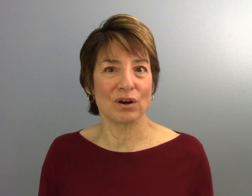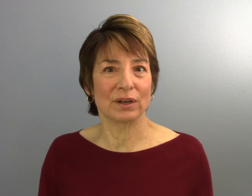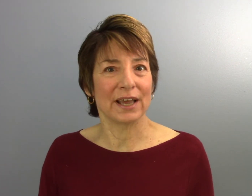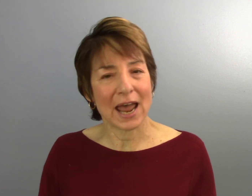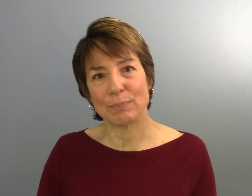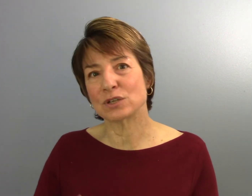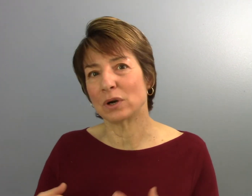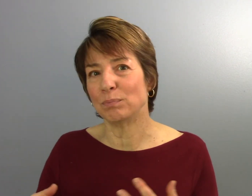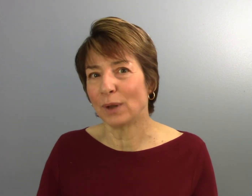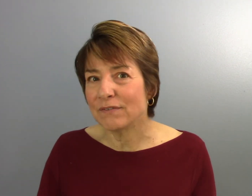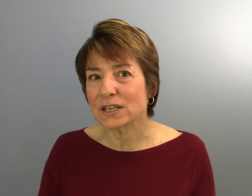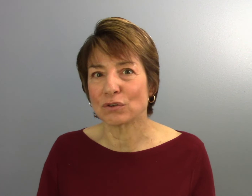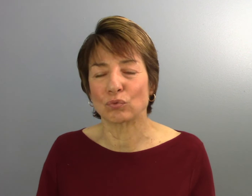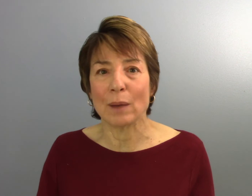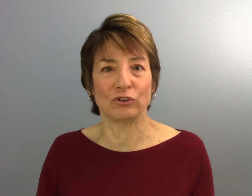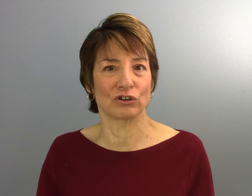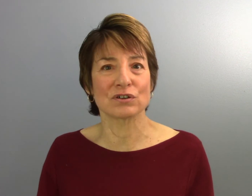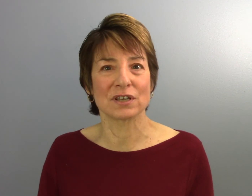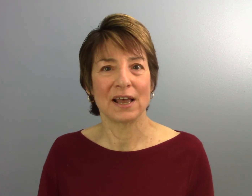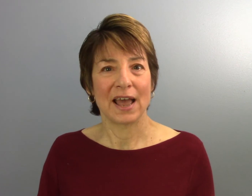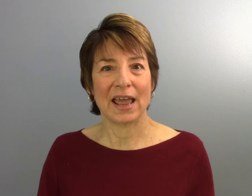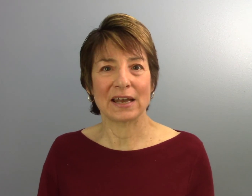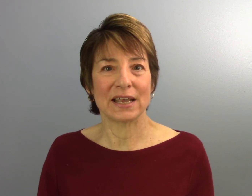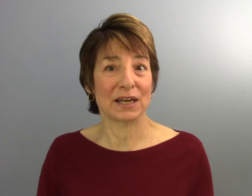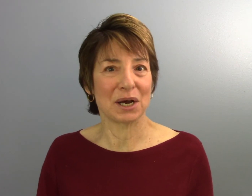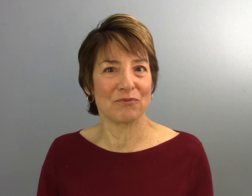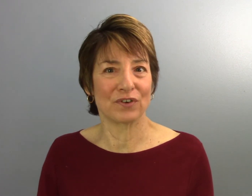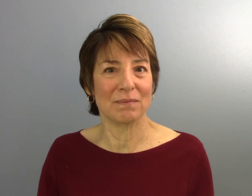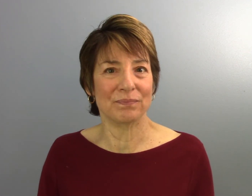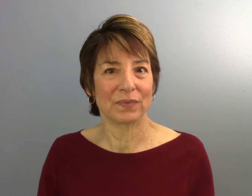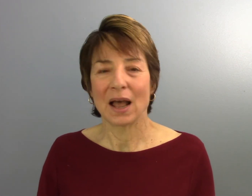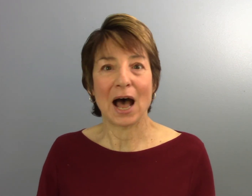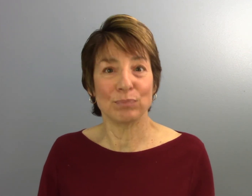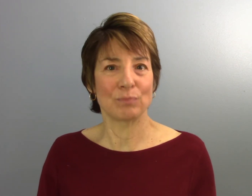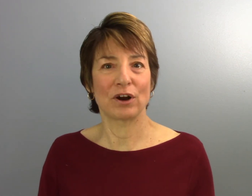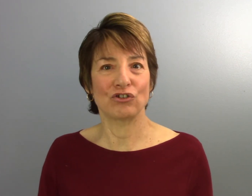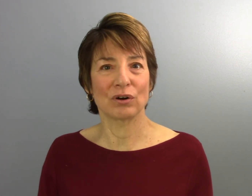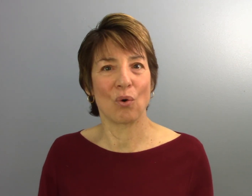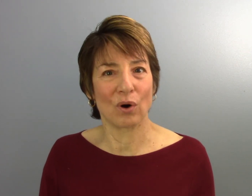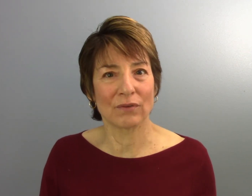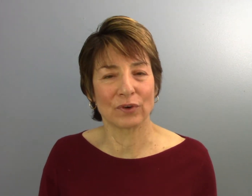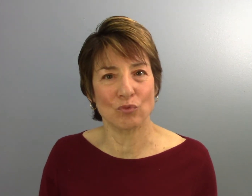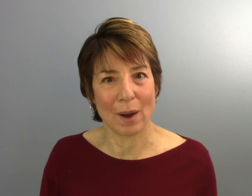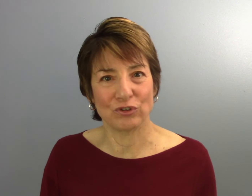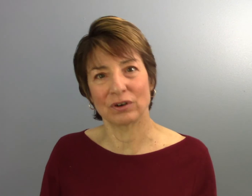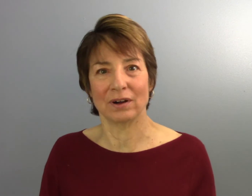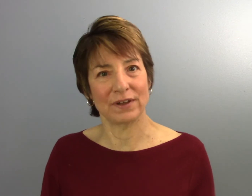again, happens when a blood vessel ruptures and can come from high blood pressure or from rupture of a